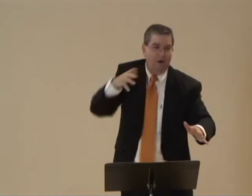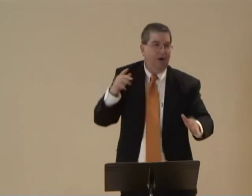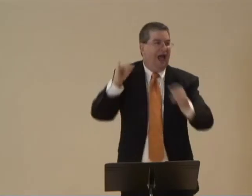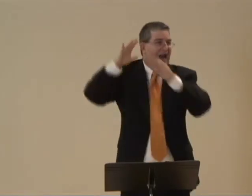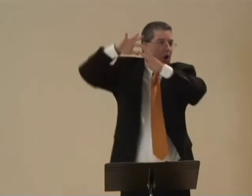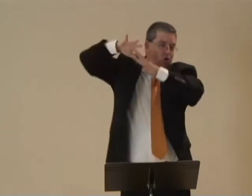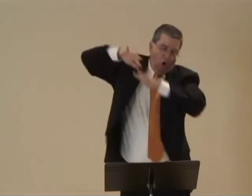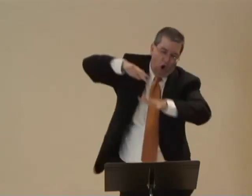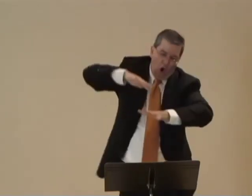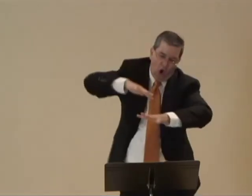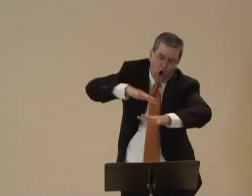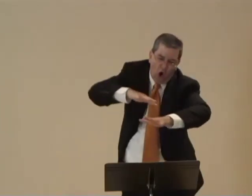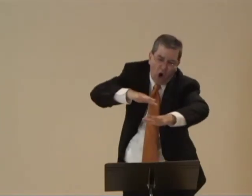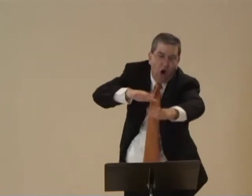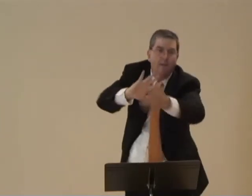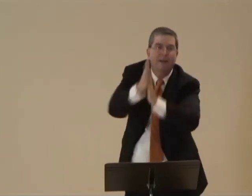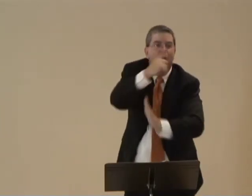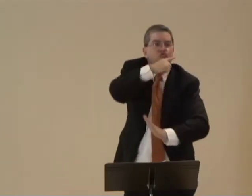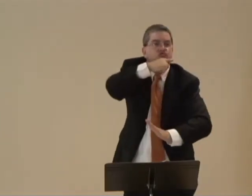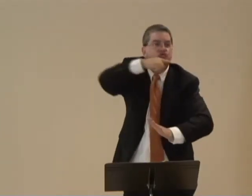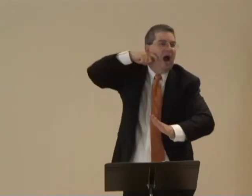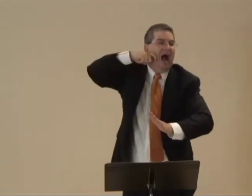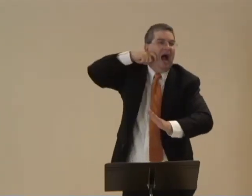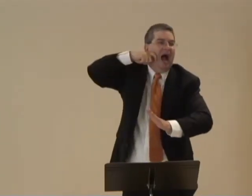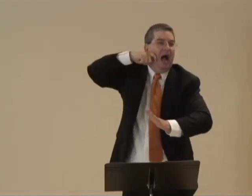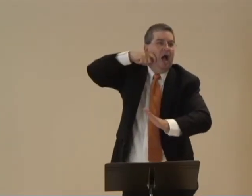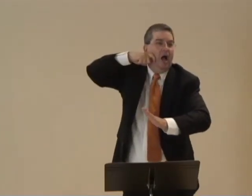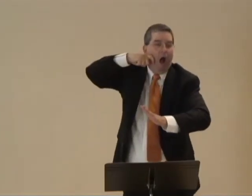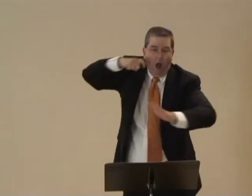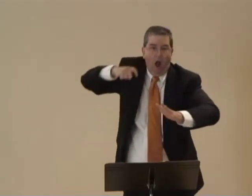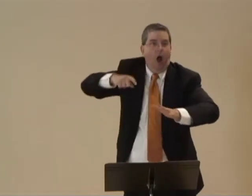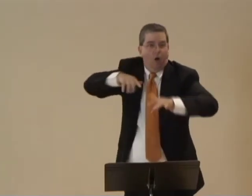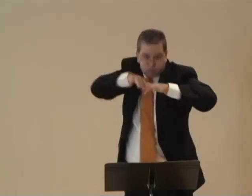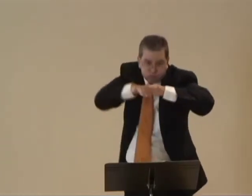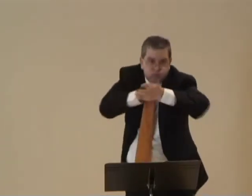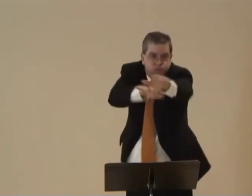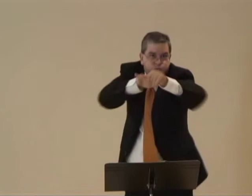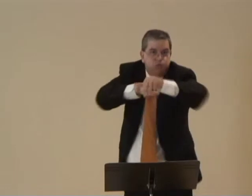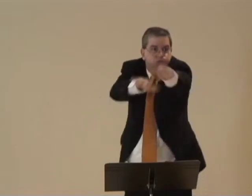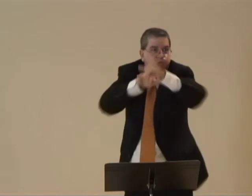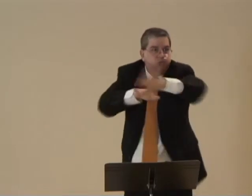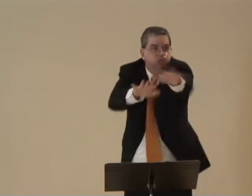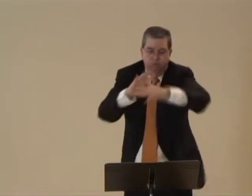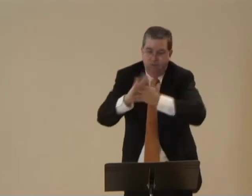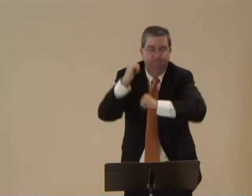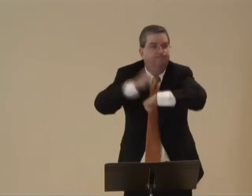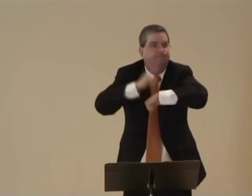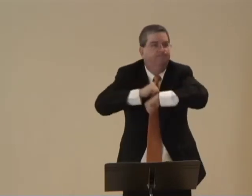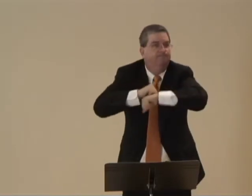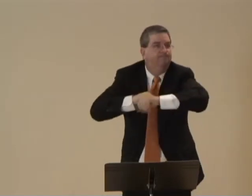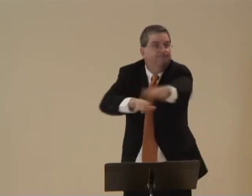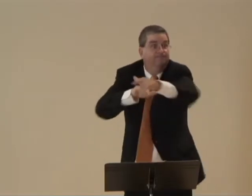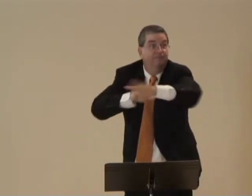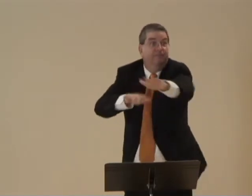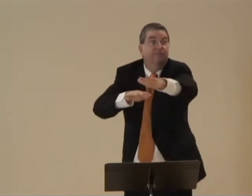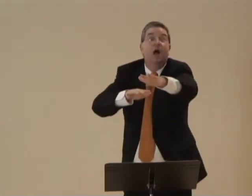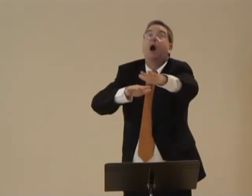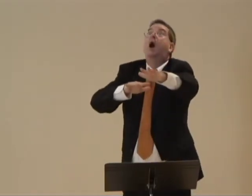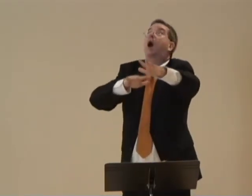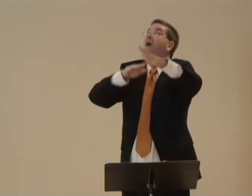That was God's power flowing down, drying out the land. So the Israelites' people could pass